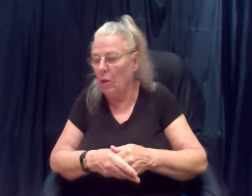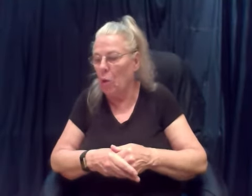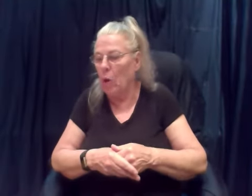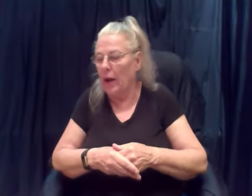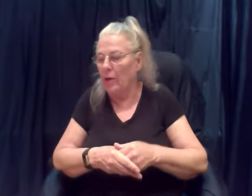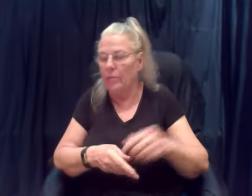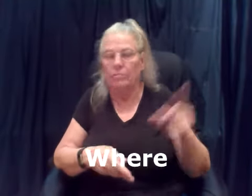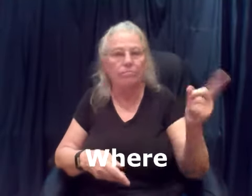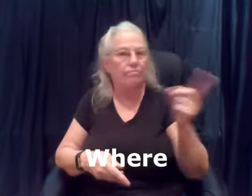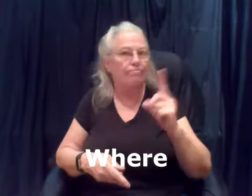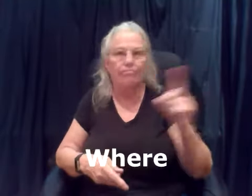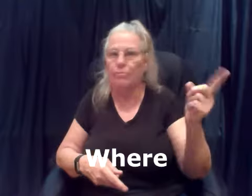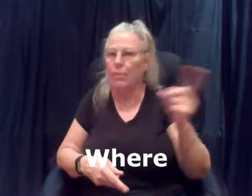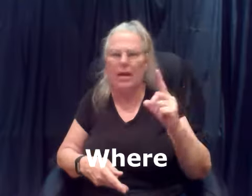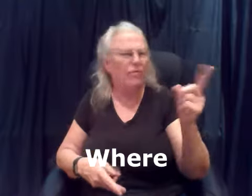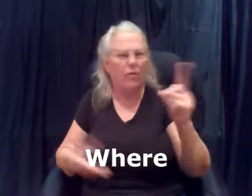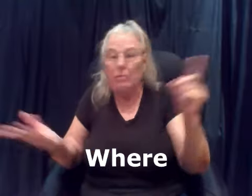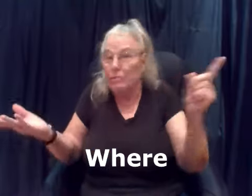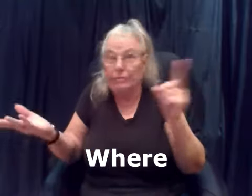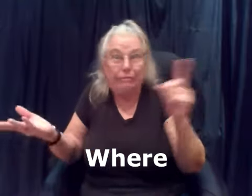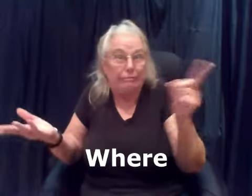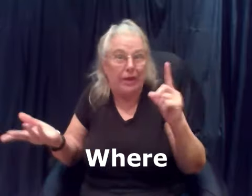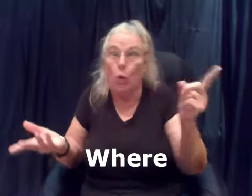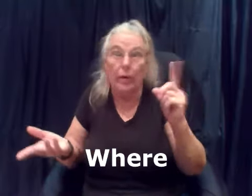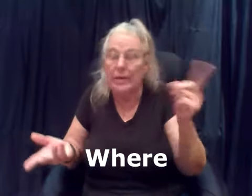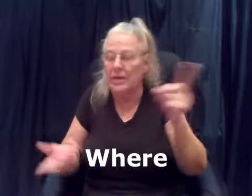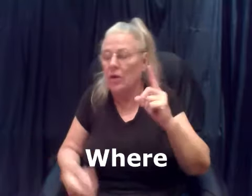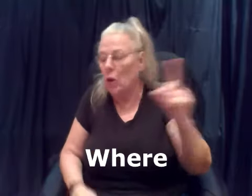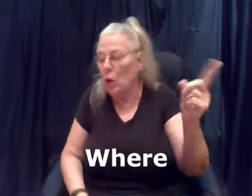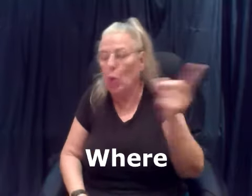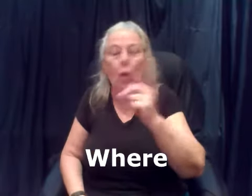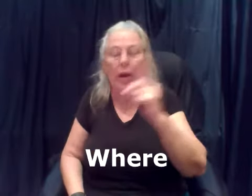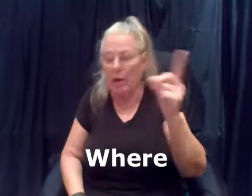Where? Back and forth. Like, where is it? Where?